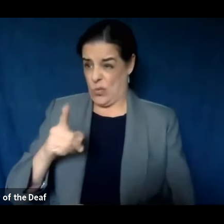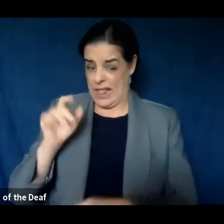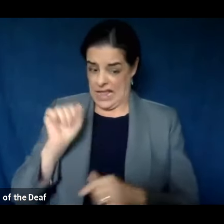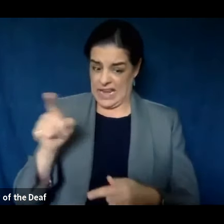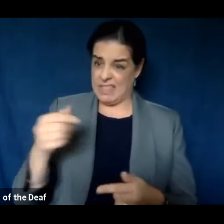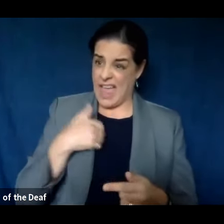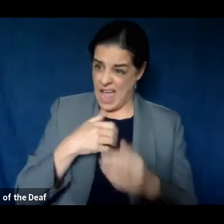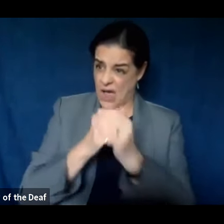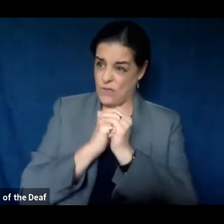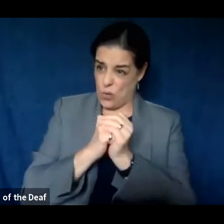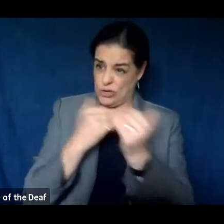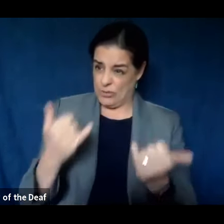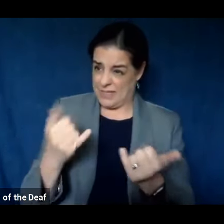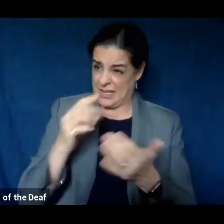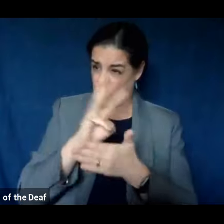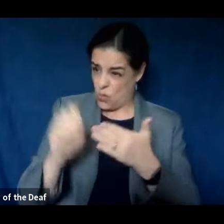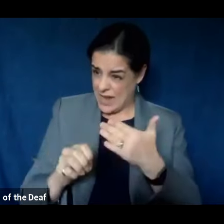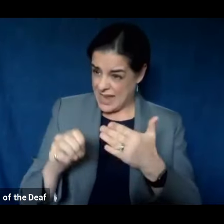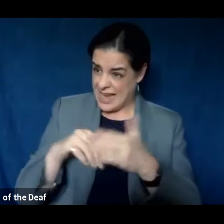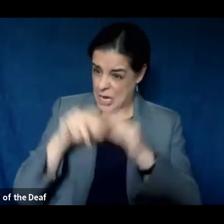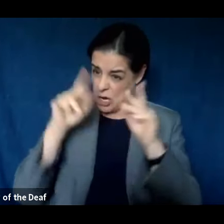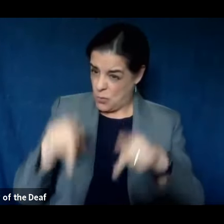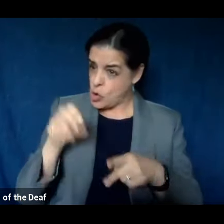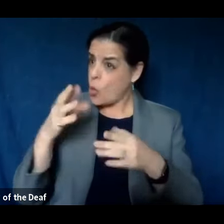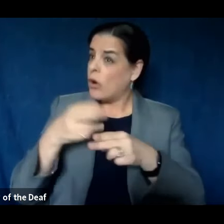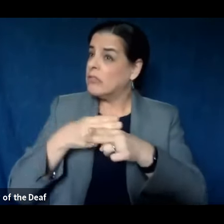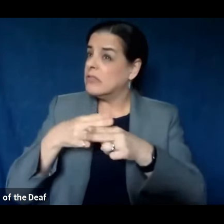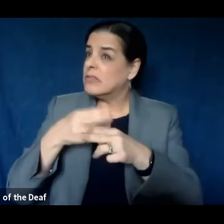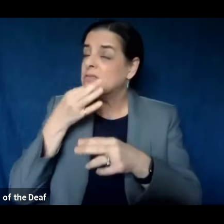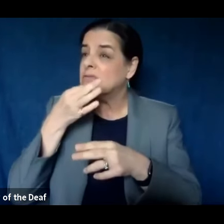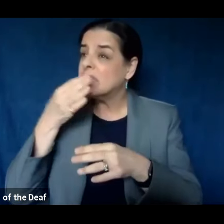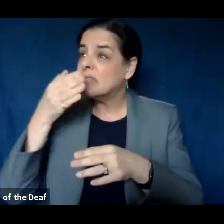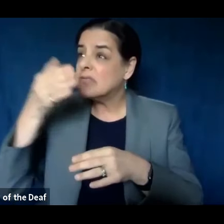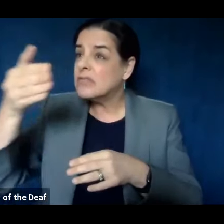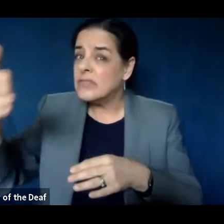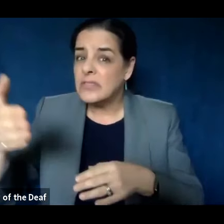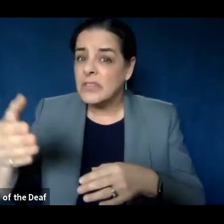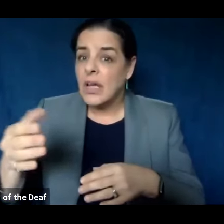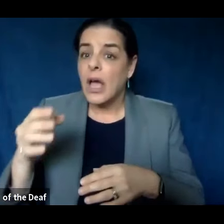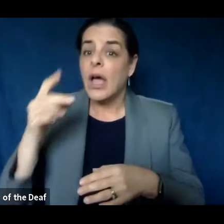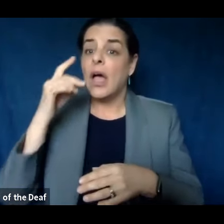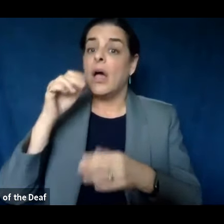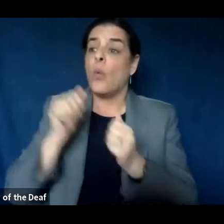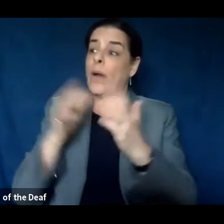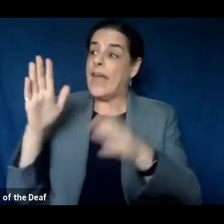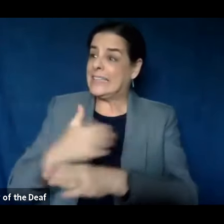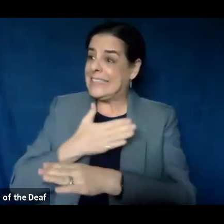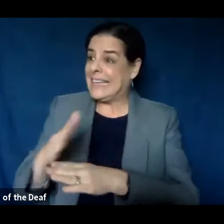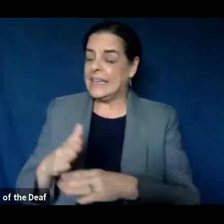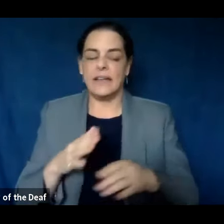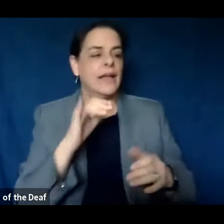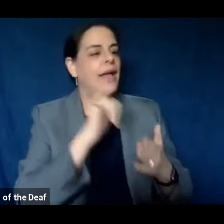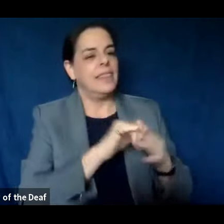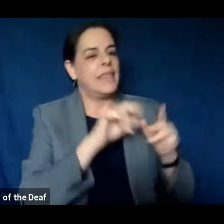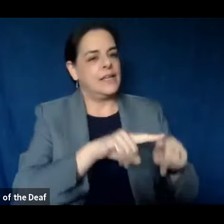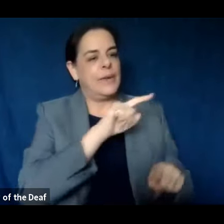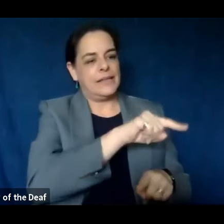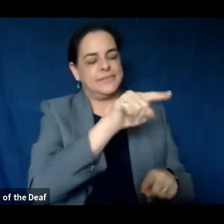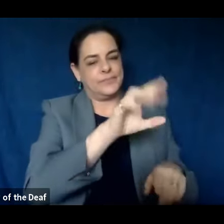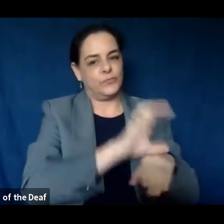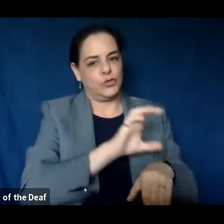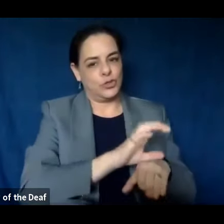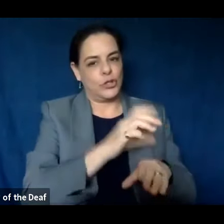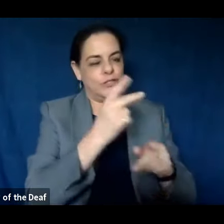worship services this weekend or in the near future, parentheses, not saying? That is up to the individual church to figure out how they're